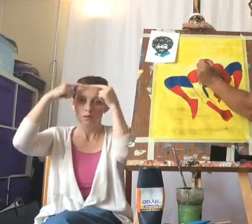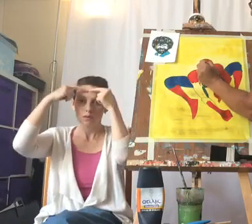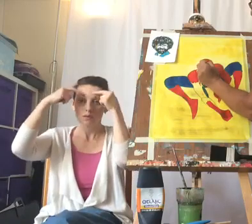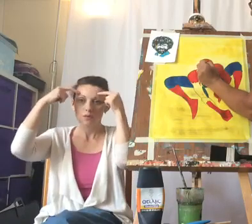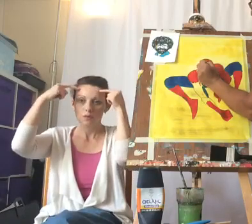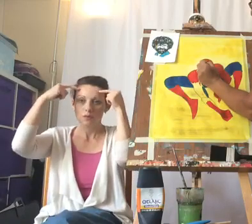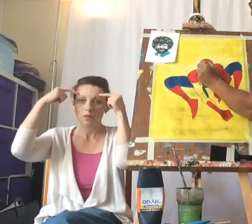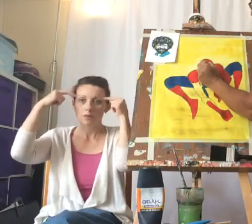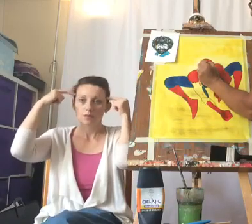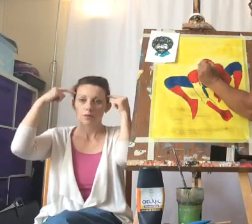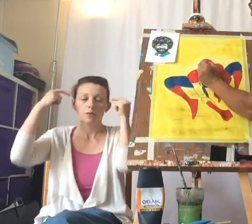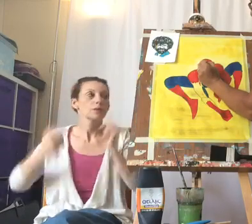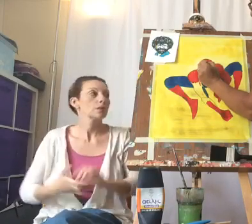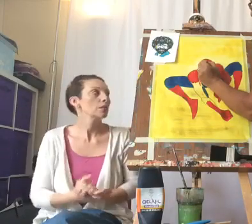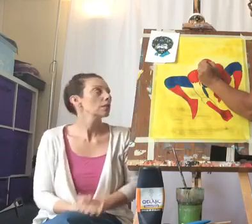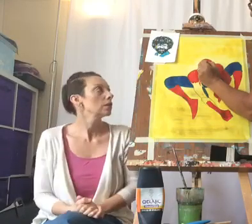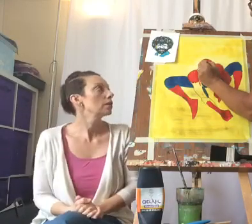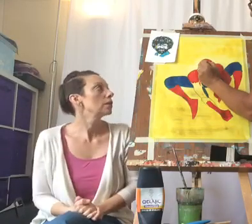3,